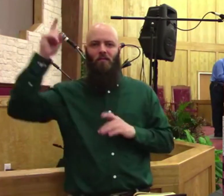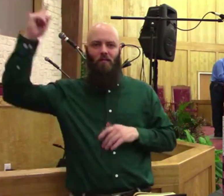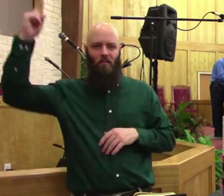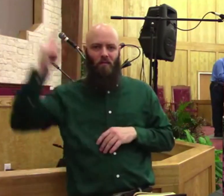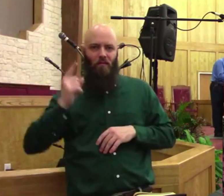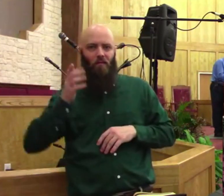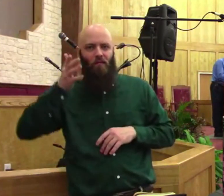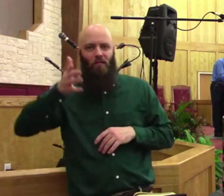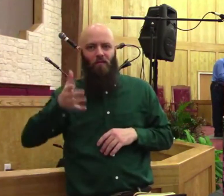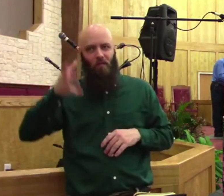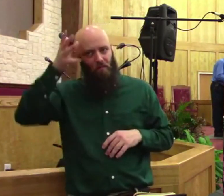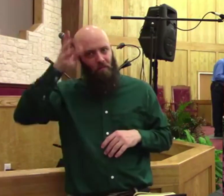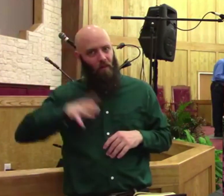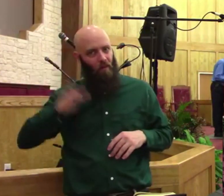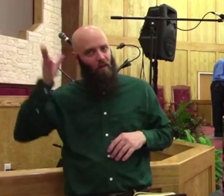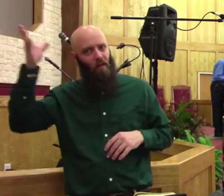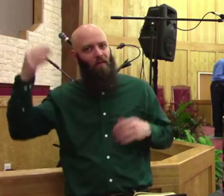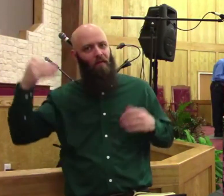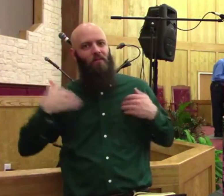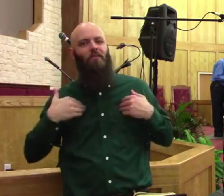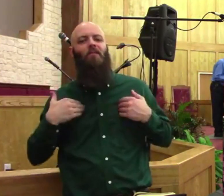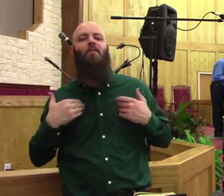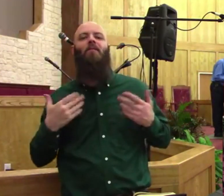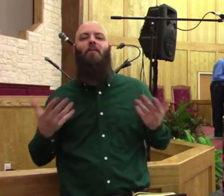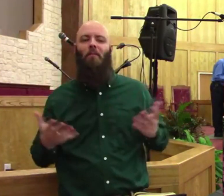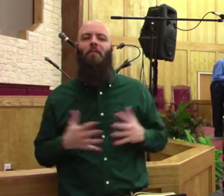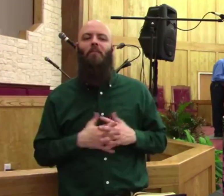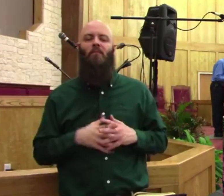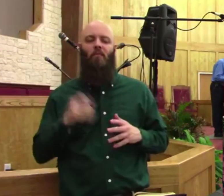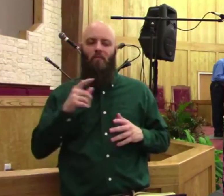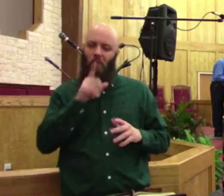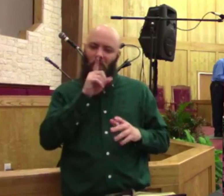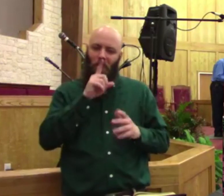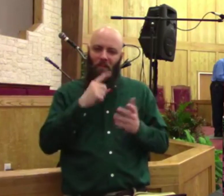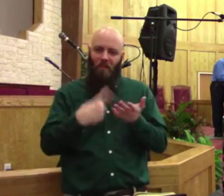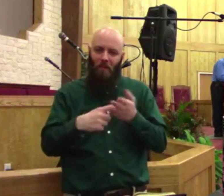about Daniel, except that